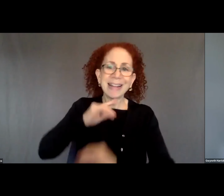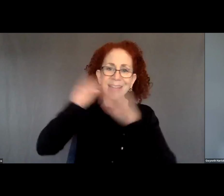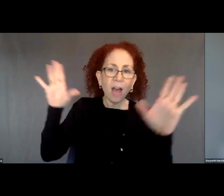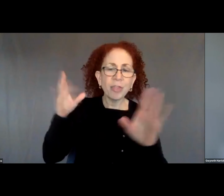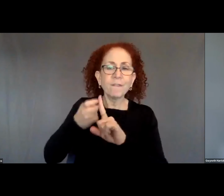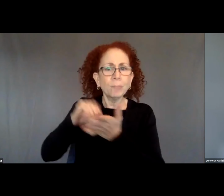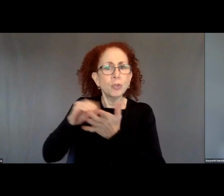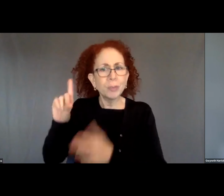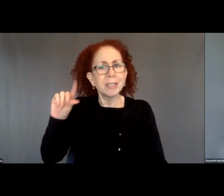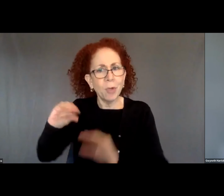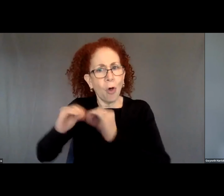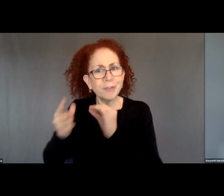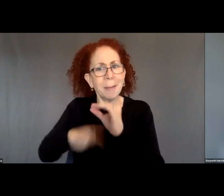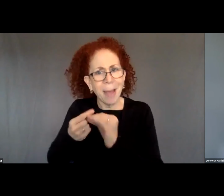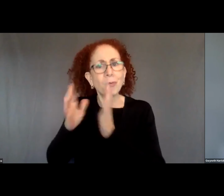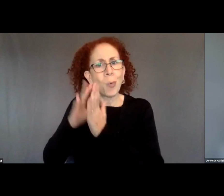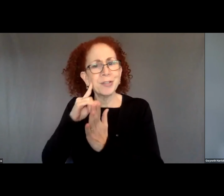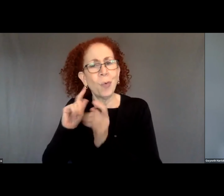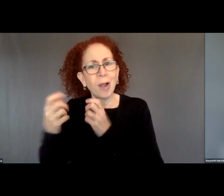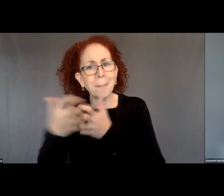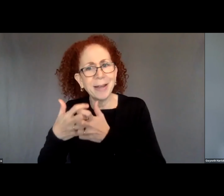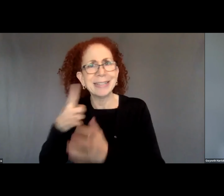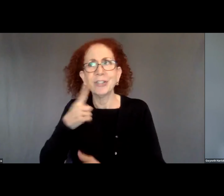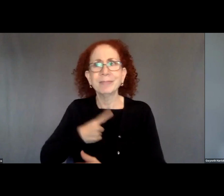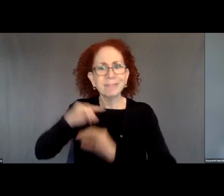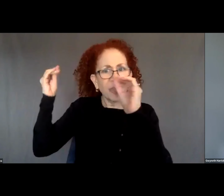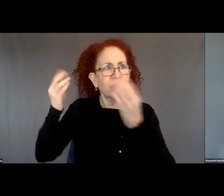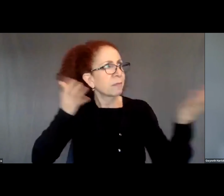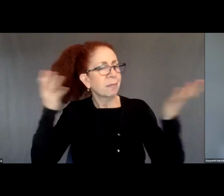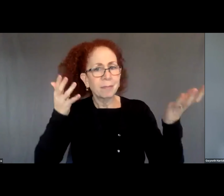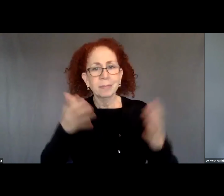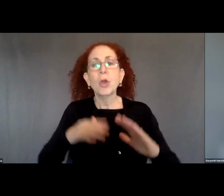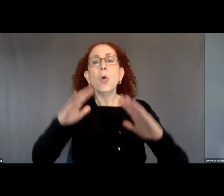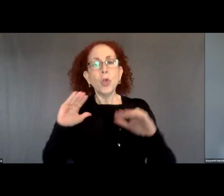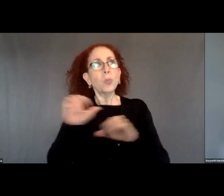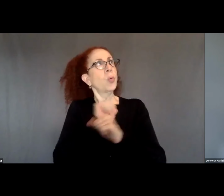Services office about their accommodation. We hope to work with